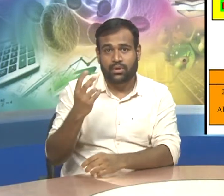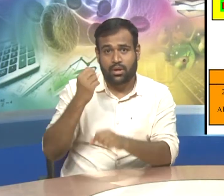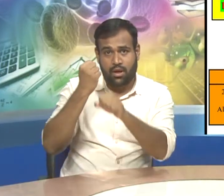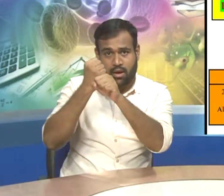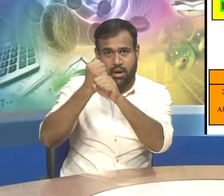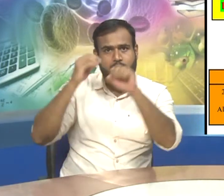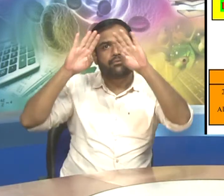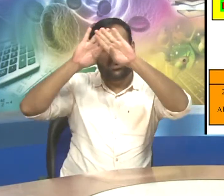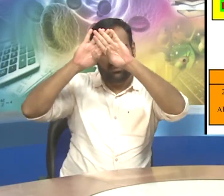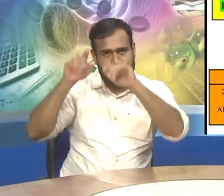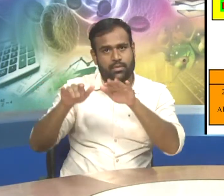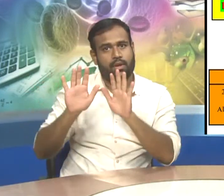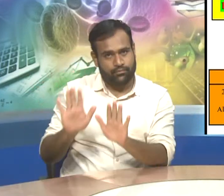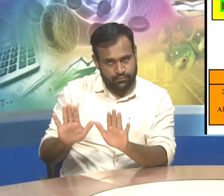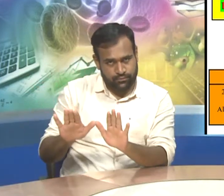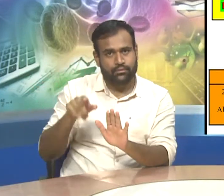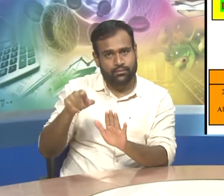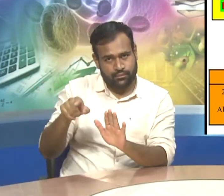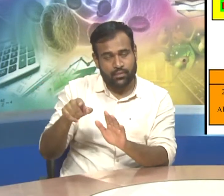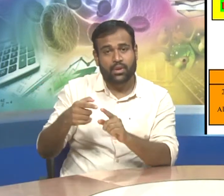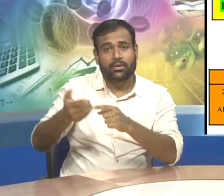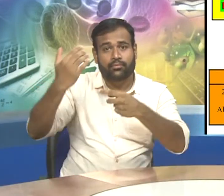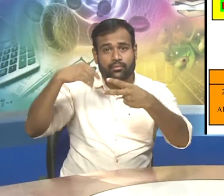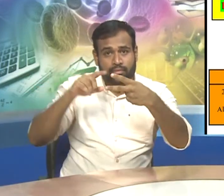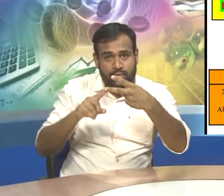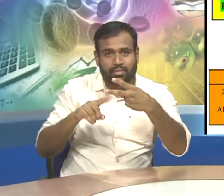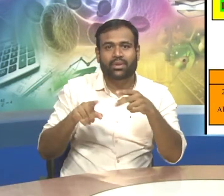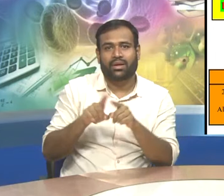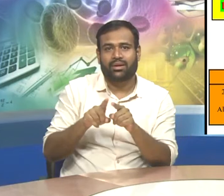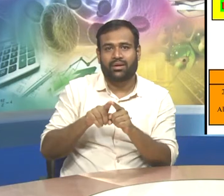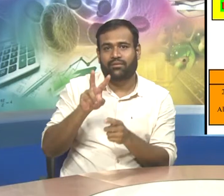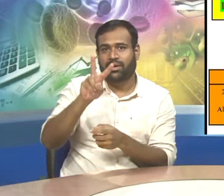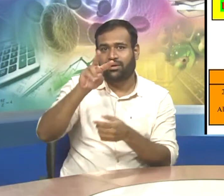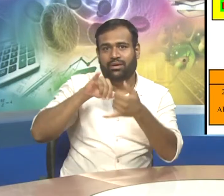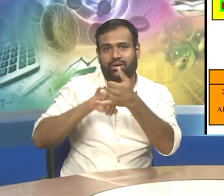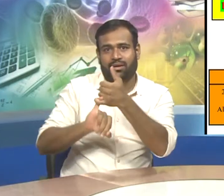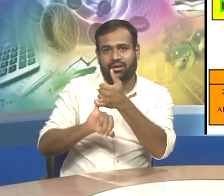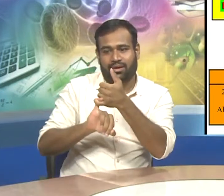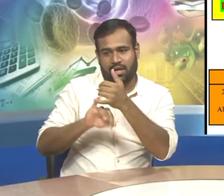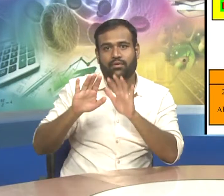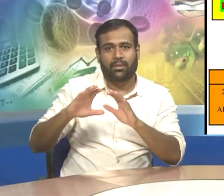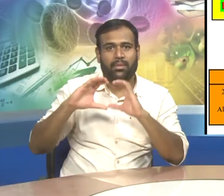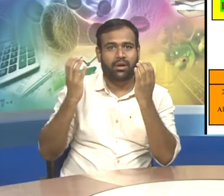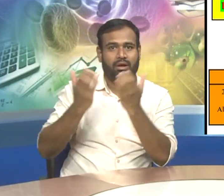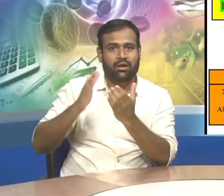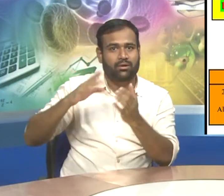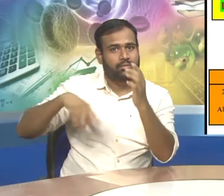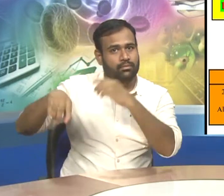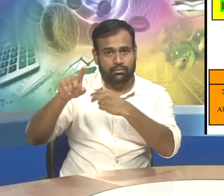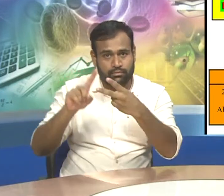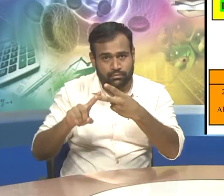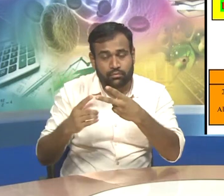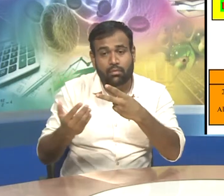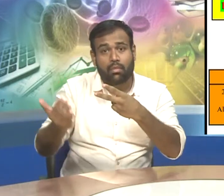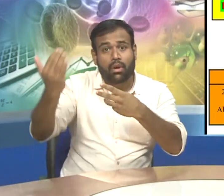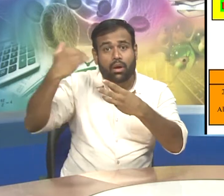and understand with the help of the diagrams shown on the screen. In bicameral and unicameral, both